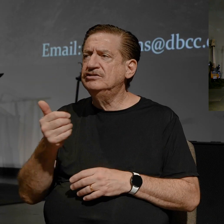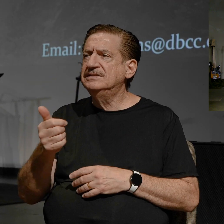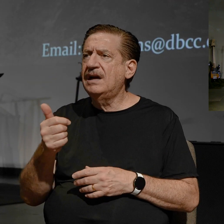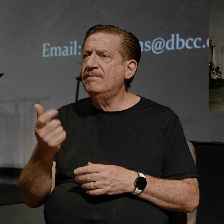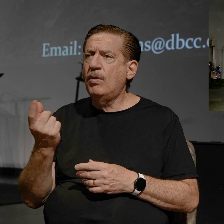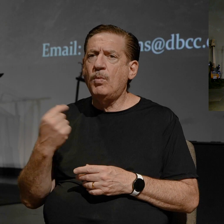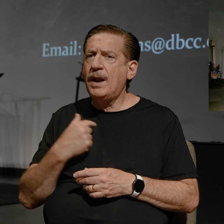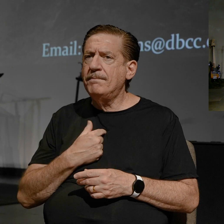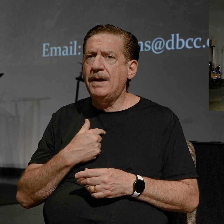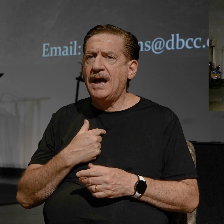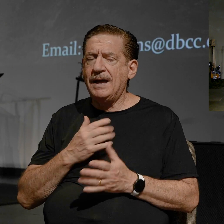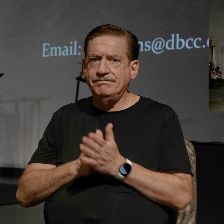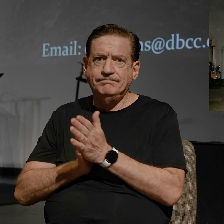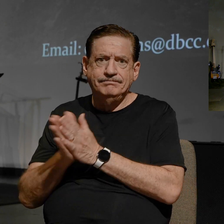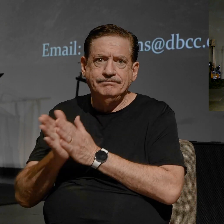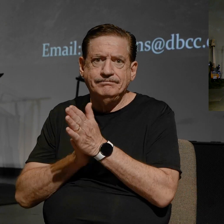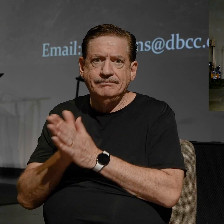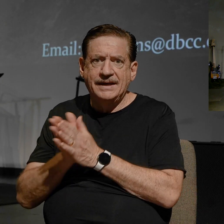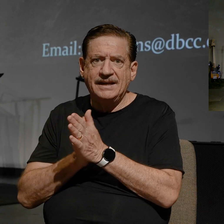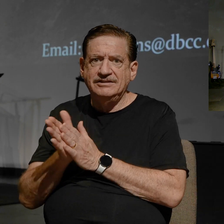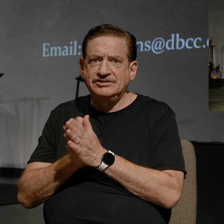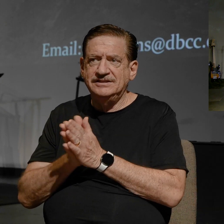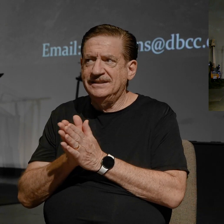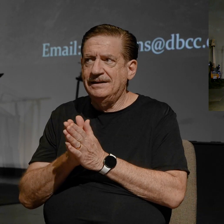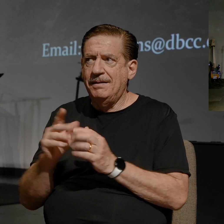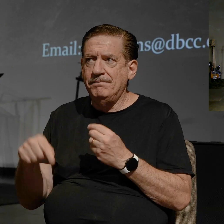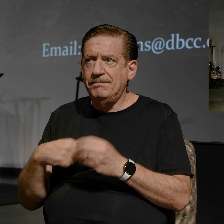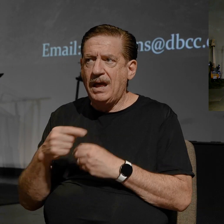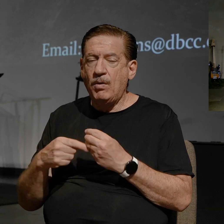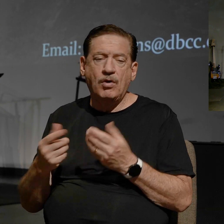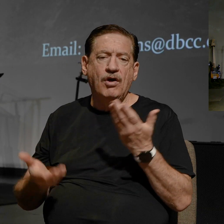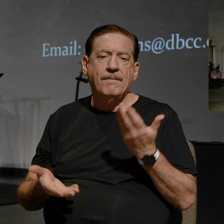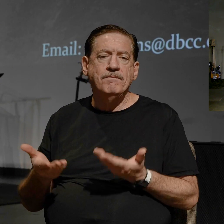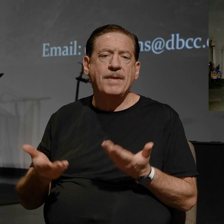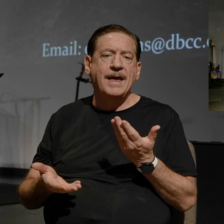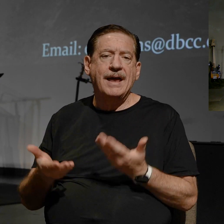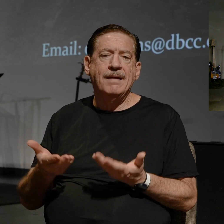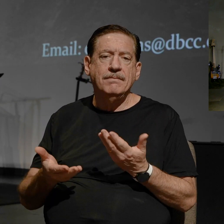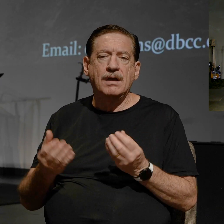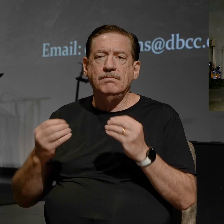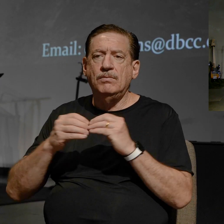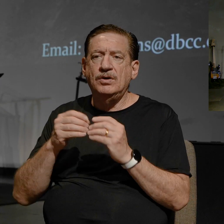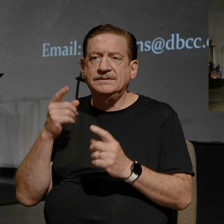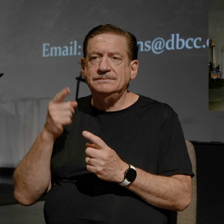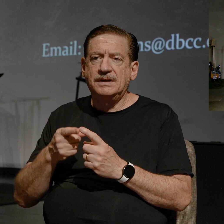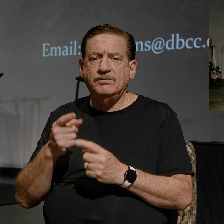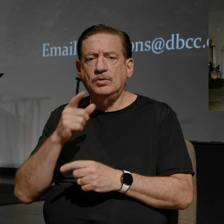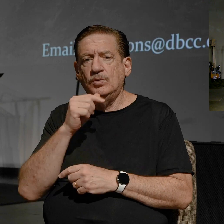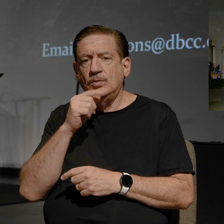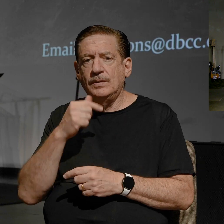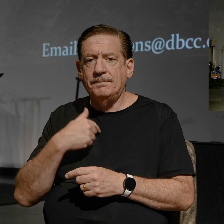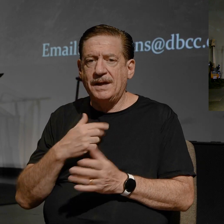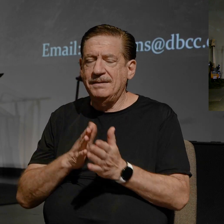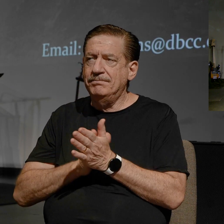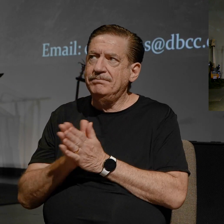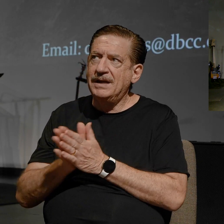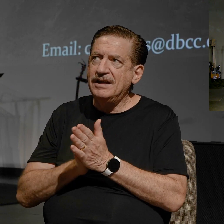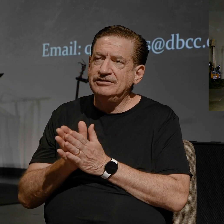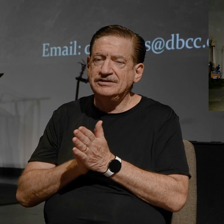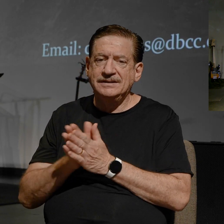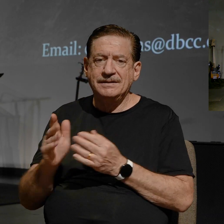what am I passionate about? Or maybe even more specifically, who am I passionate